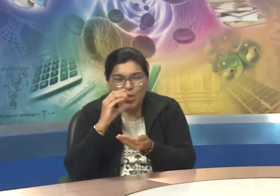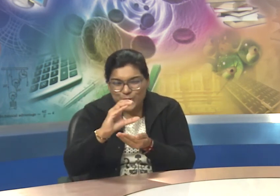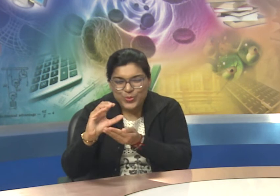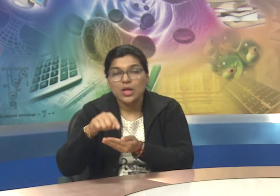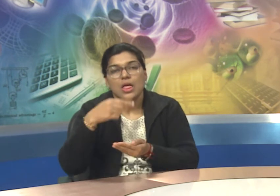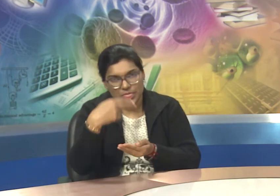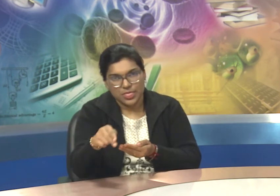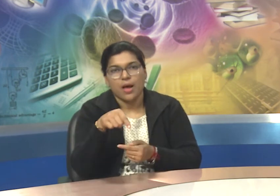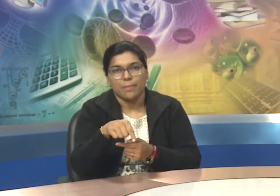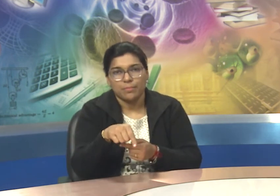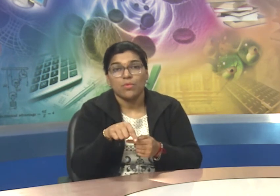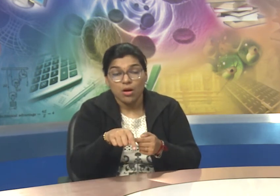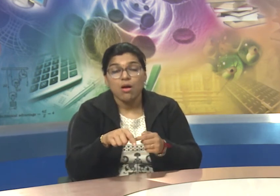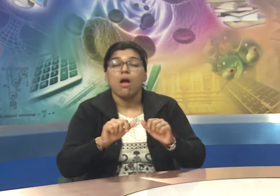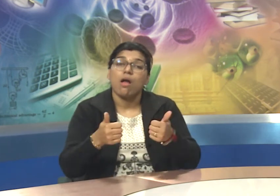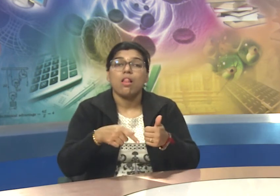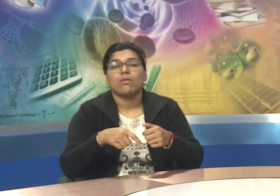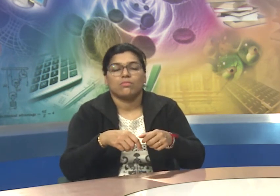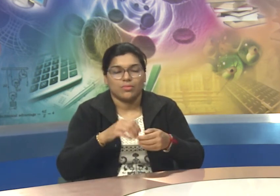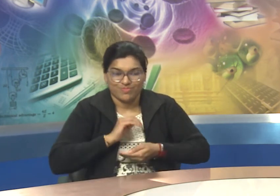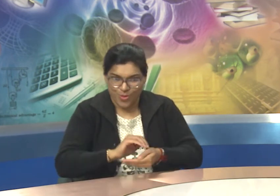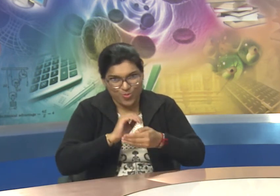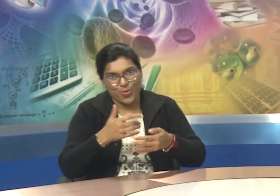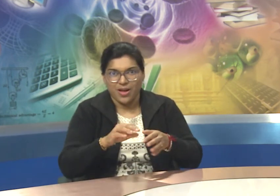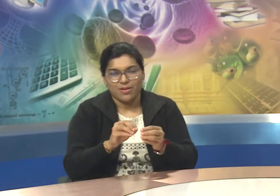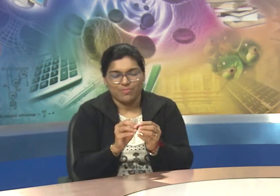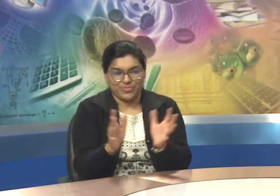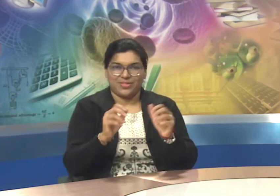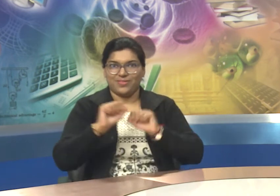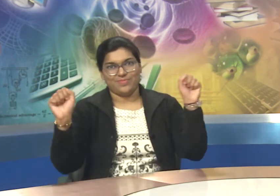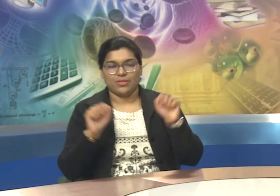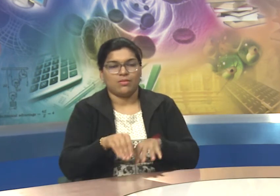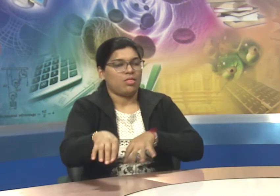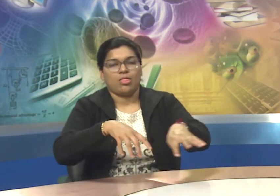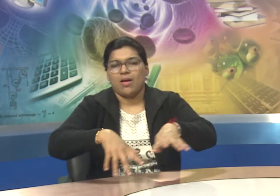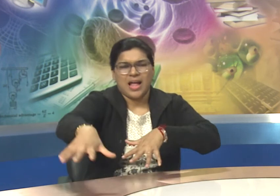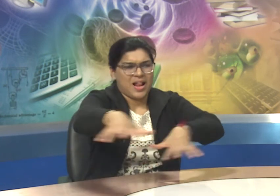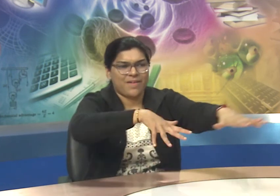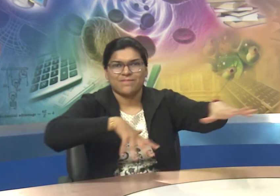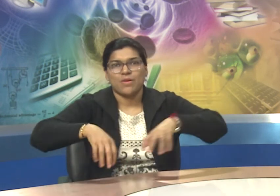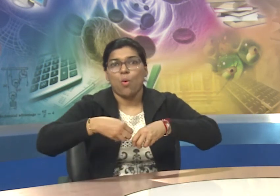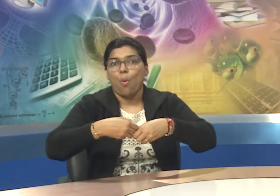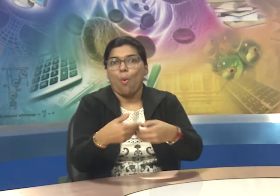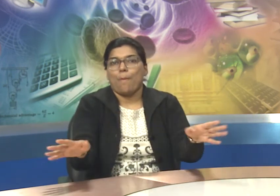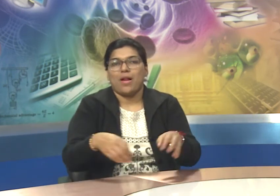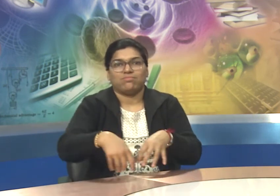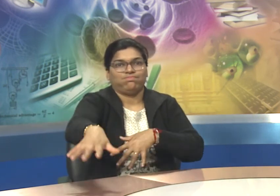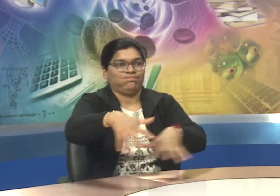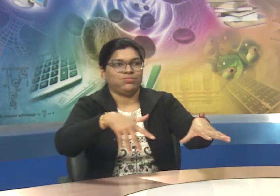about and scratching for themselves as soon